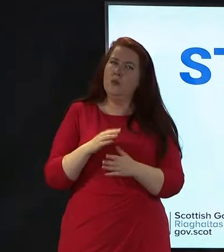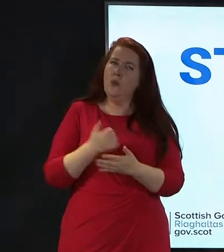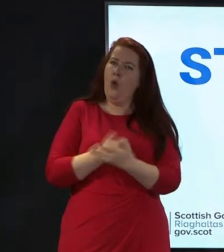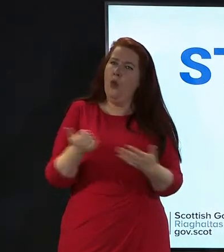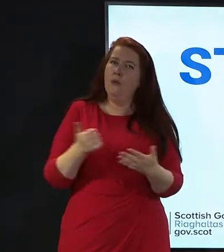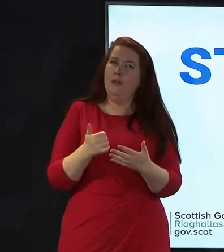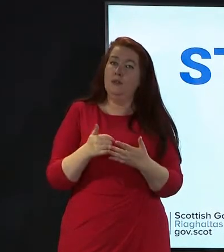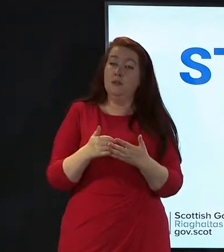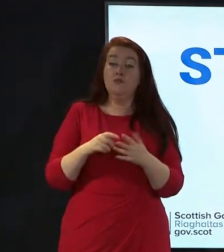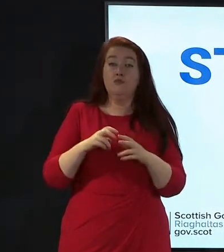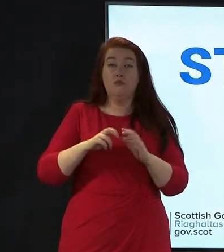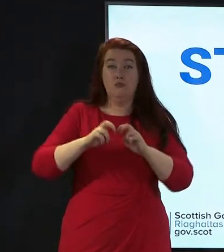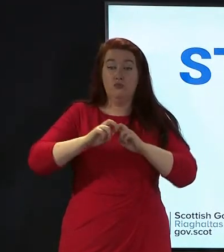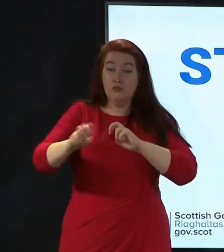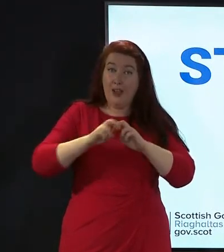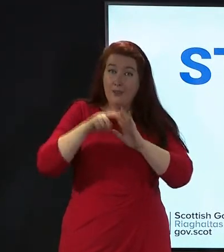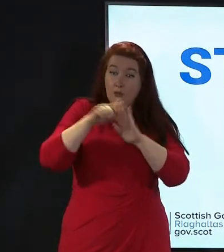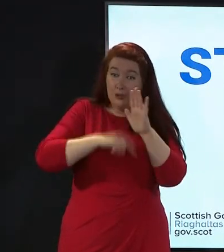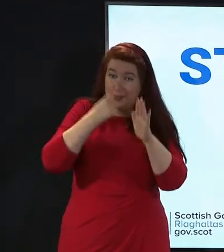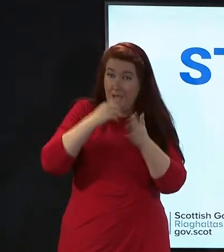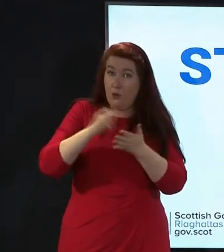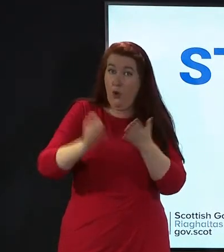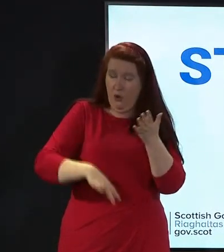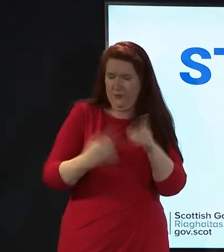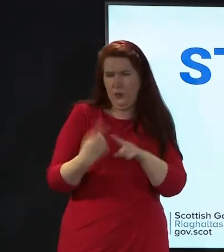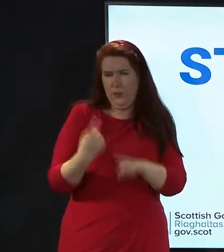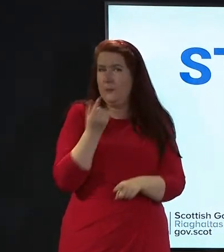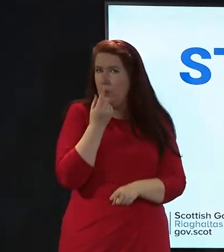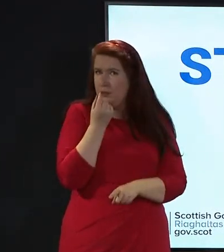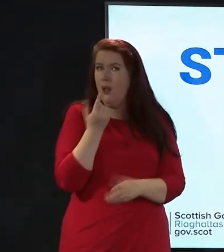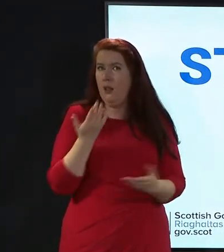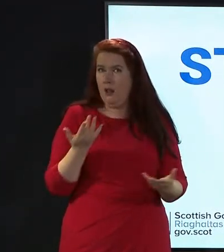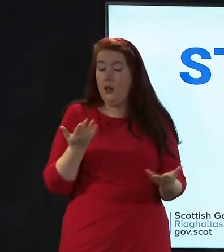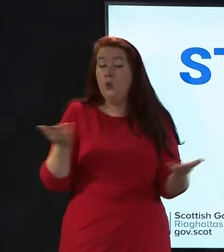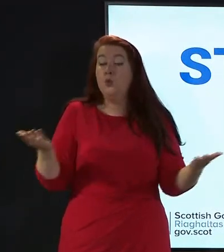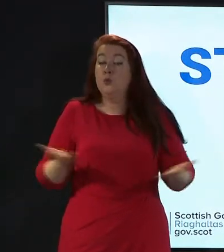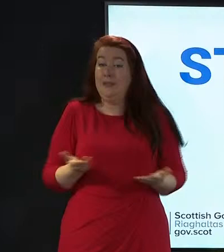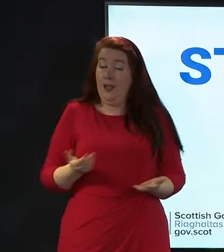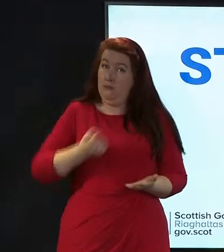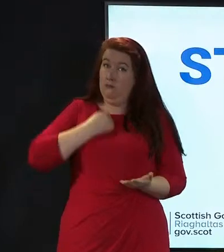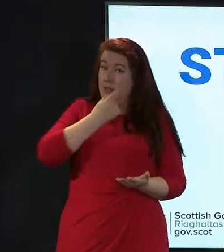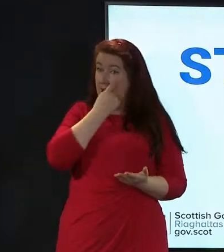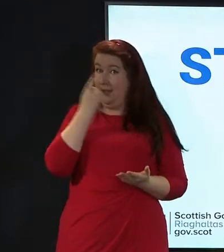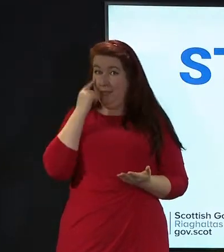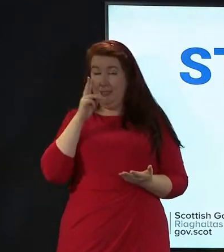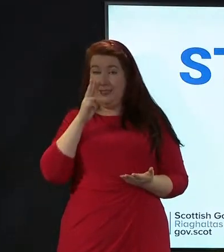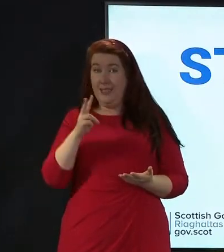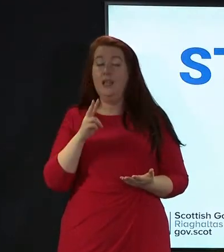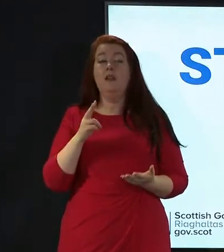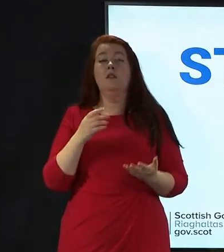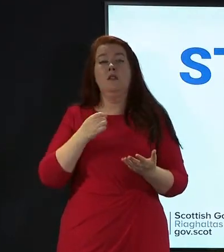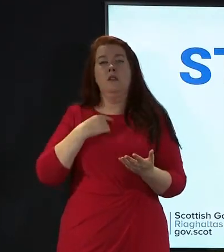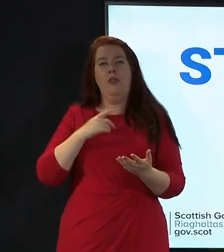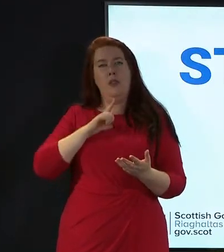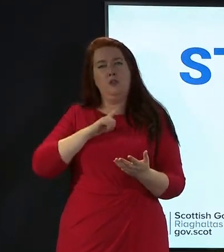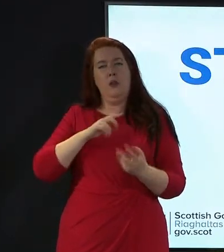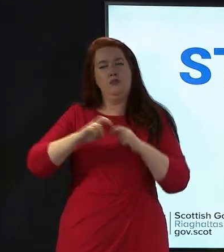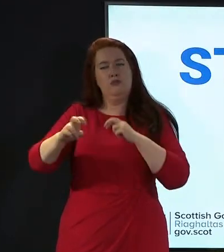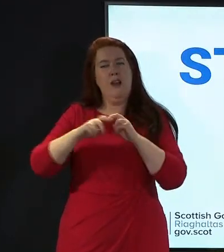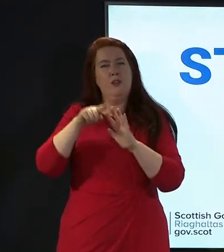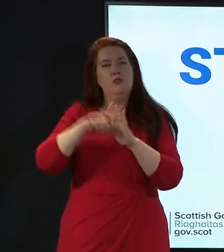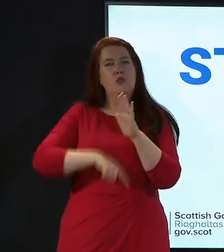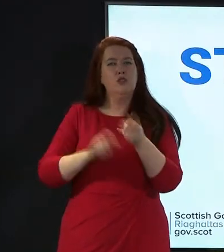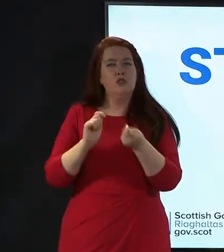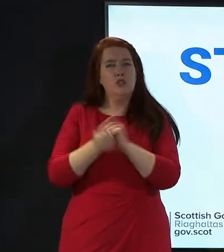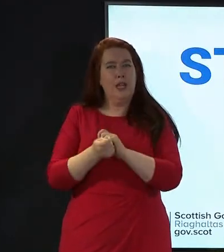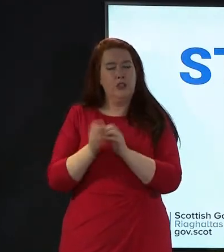longer than is necessary, as I think we have evidence today with our decisions around Manchester, Salford and Bolton. On